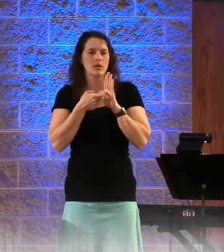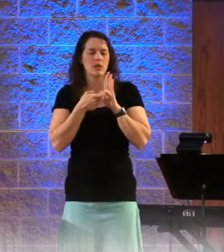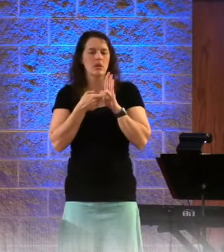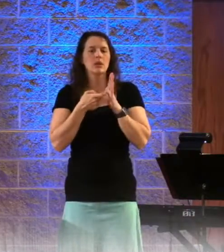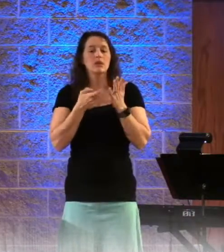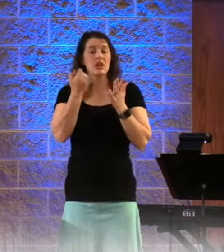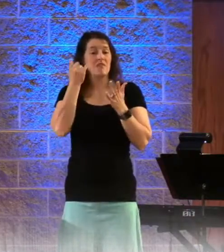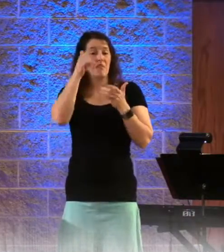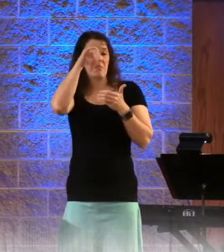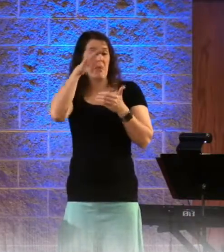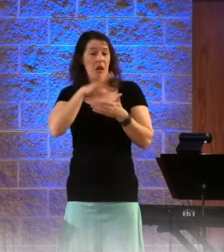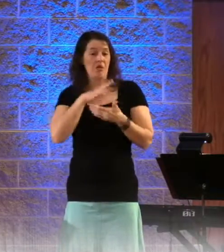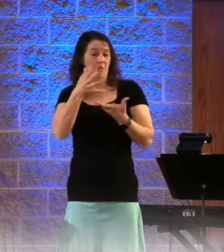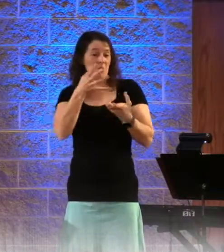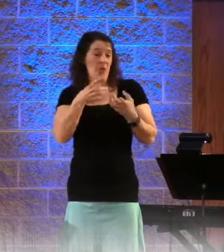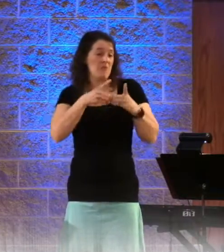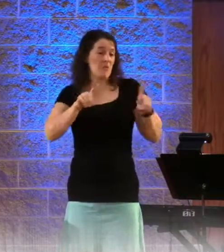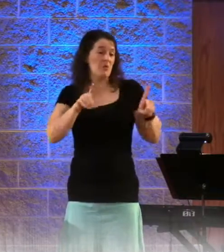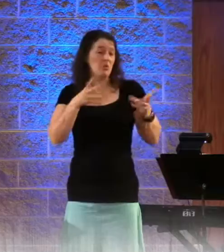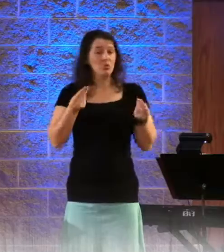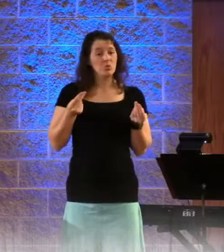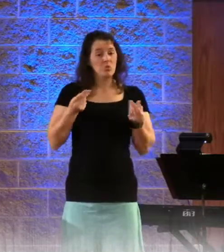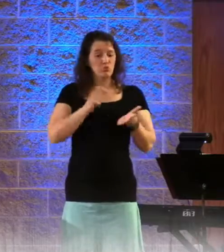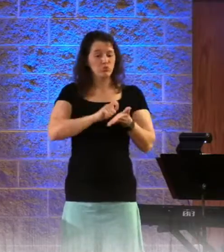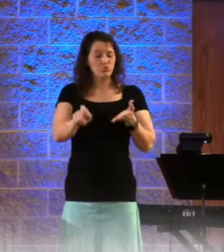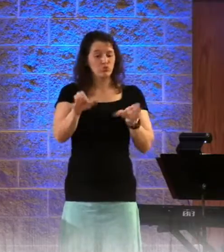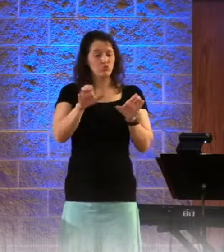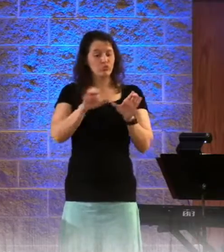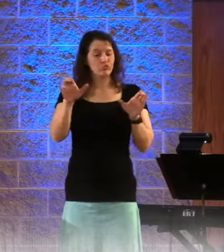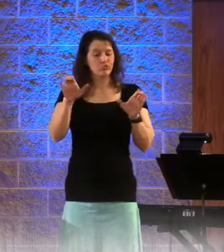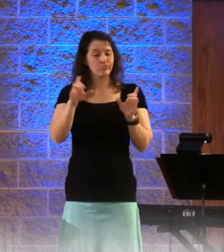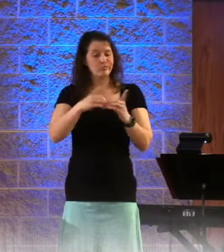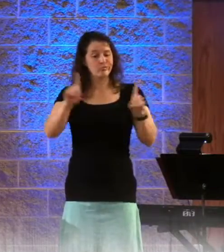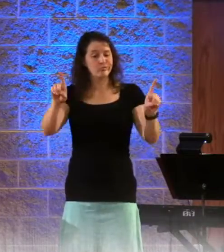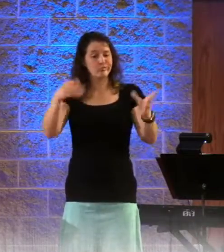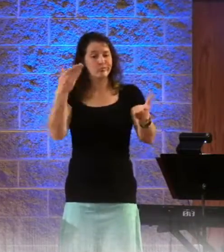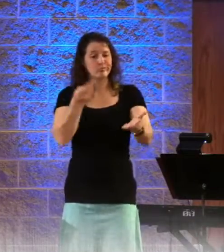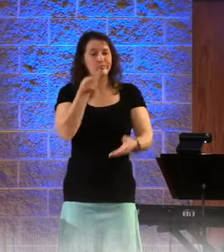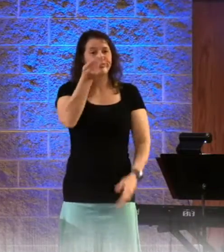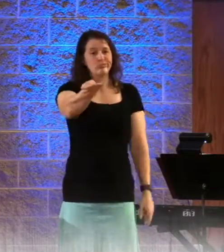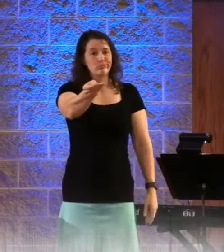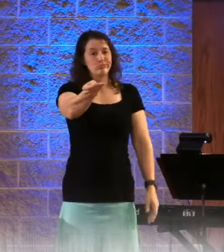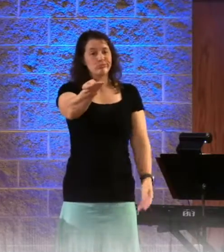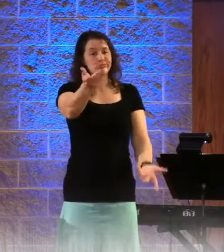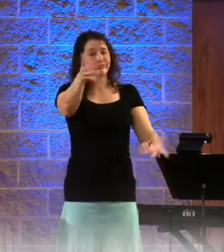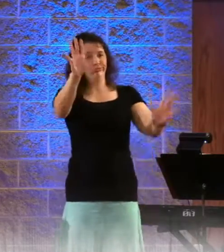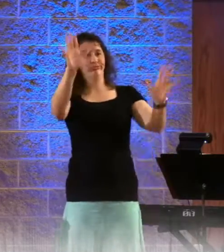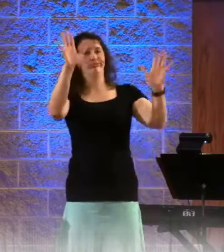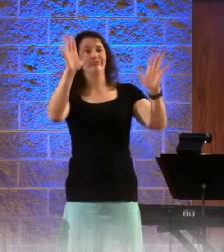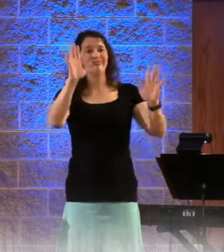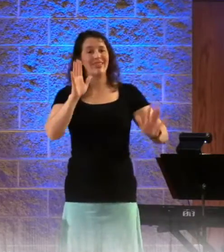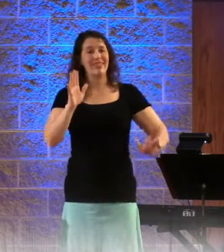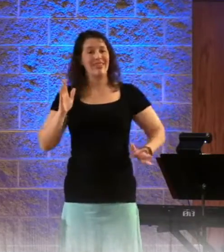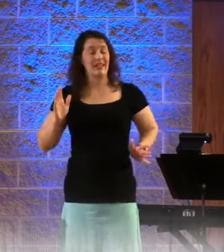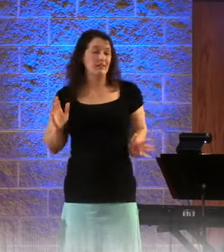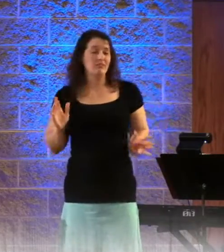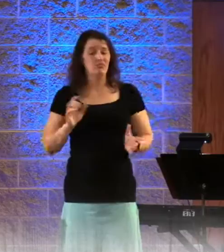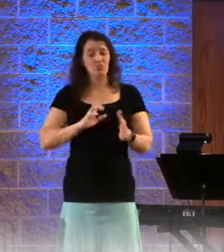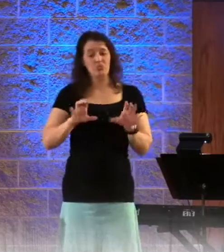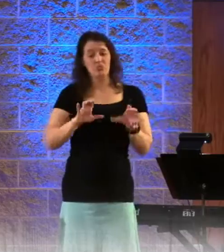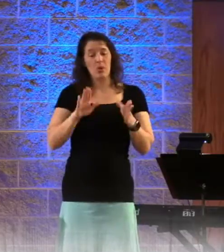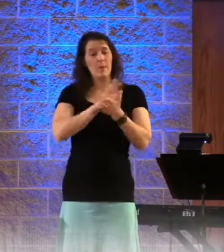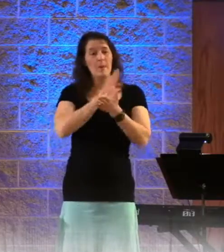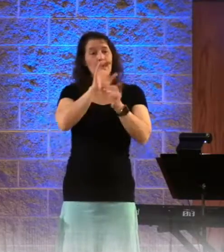Moses commanded if a man wanted to divorce his wife, all he had to do was write her a certificate of divorce. So that'll do it. Just